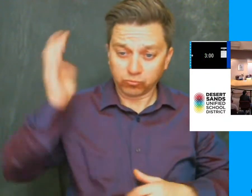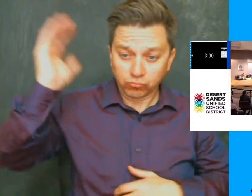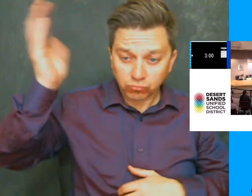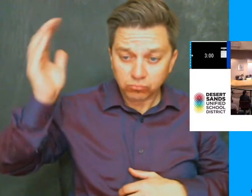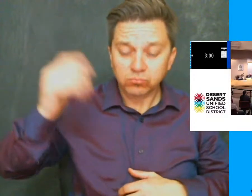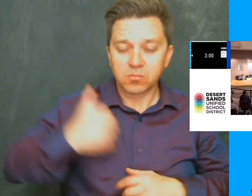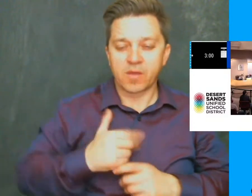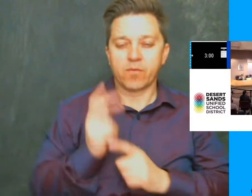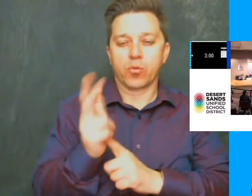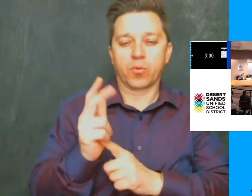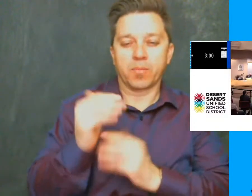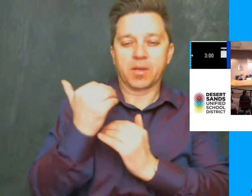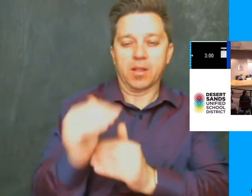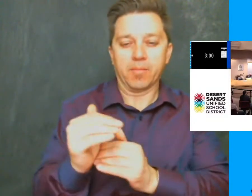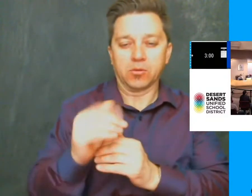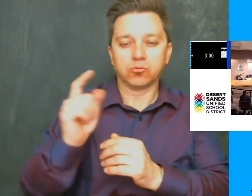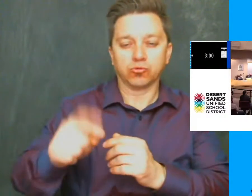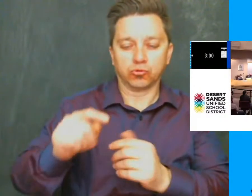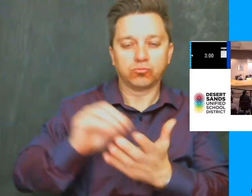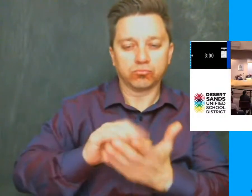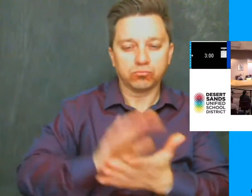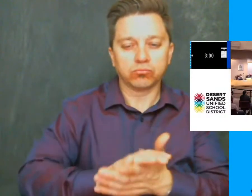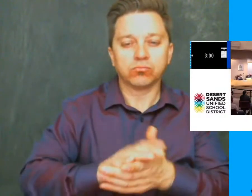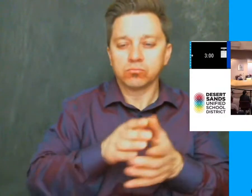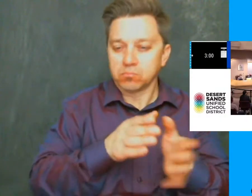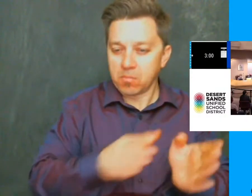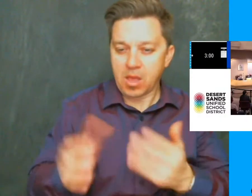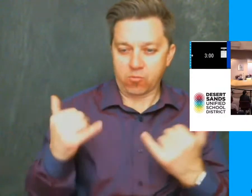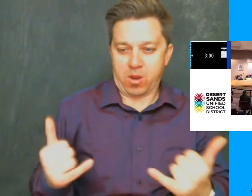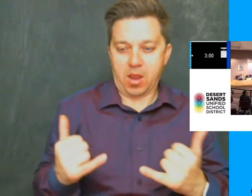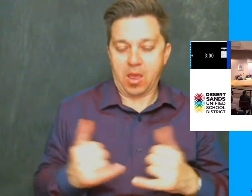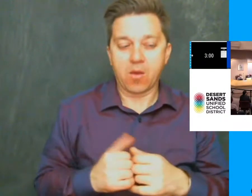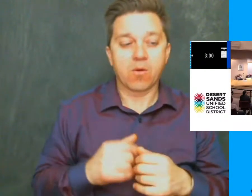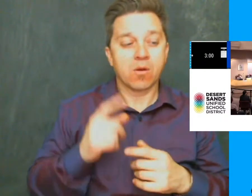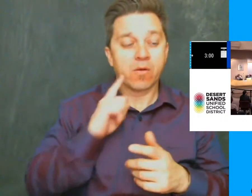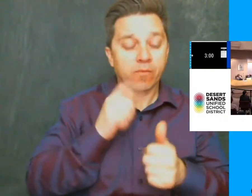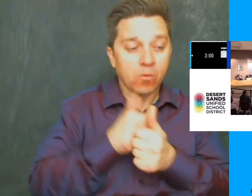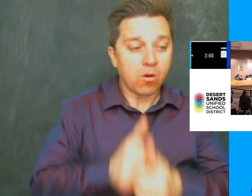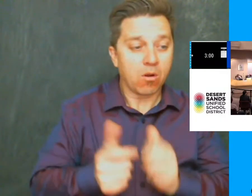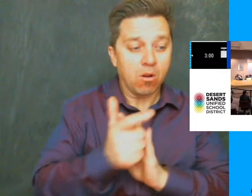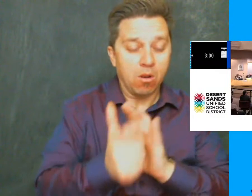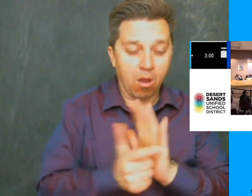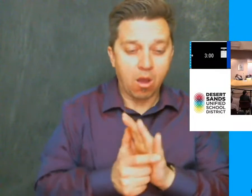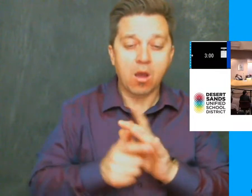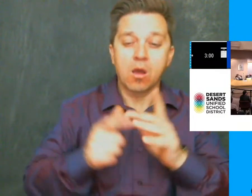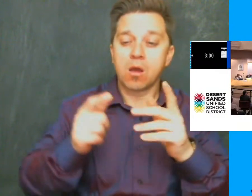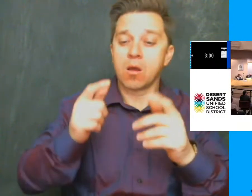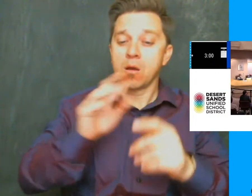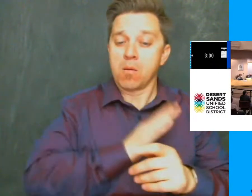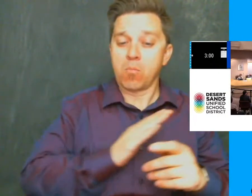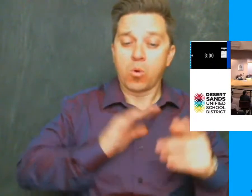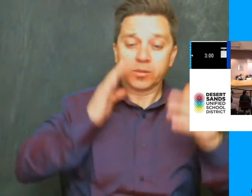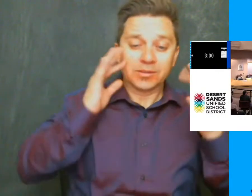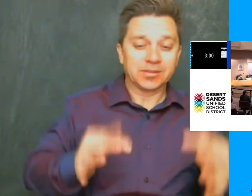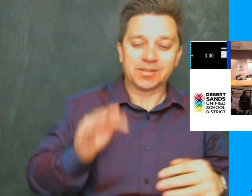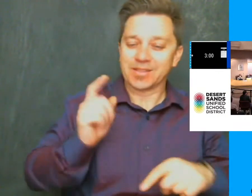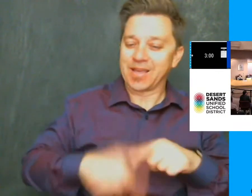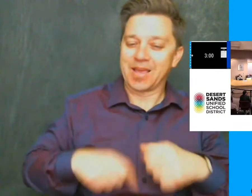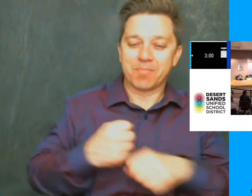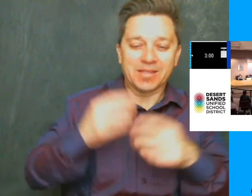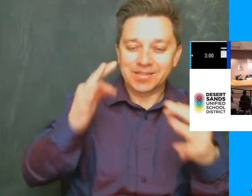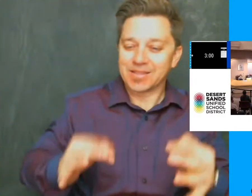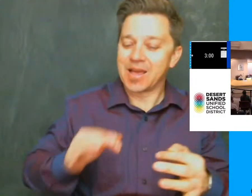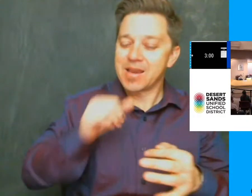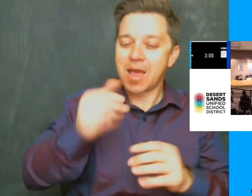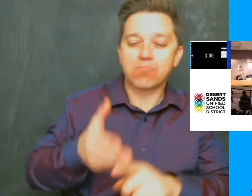have a 3-minute limit and should indicate their intention at this time. In accordance with the law, decisions of the board cannot be made on any matter not previously